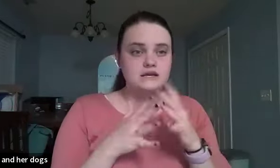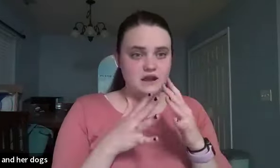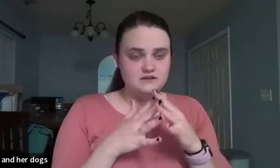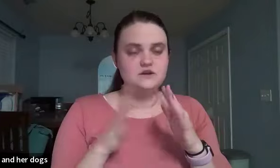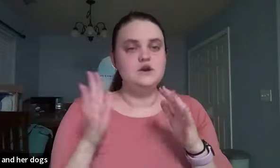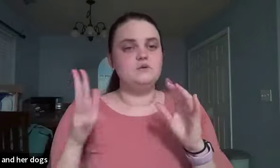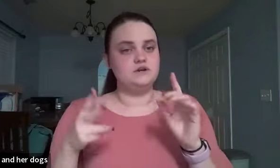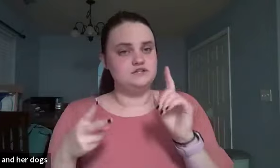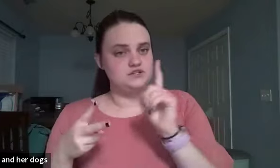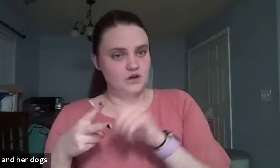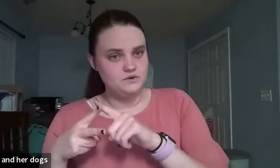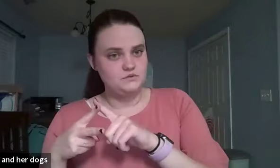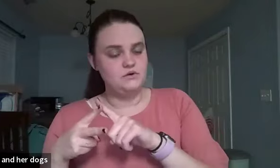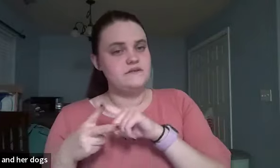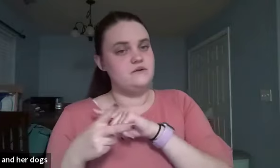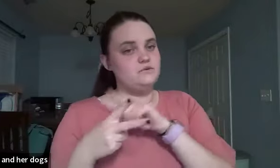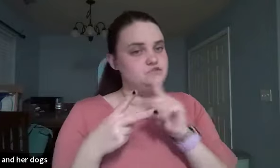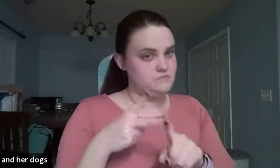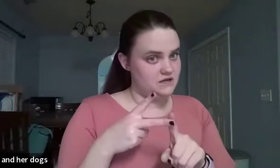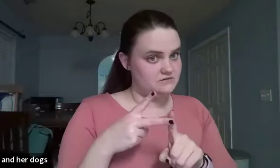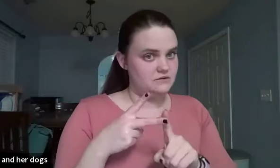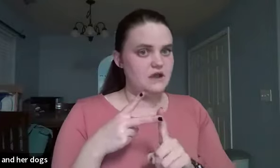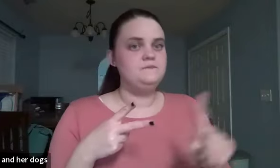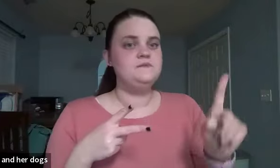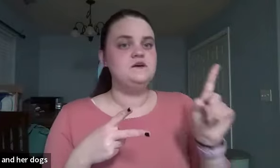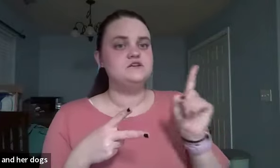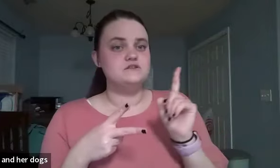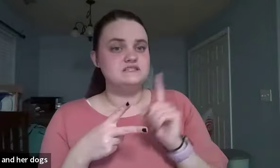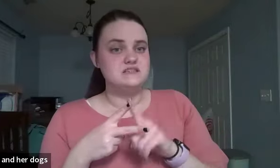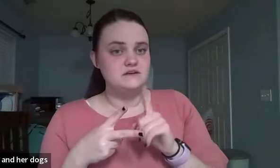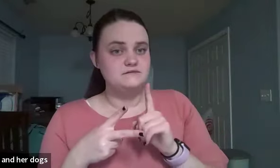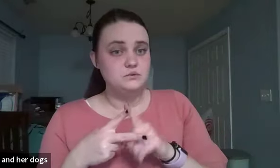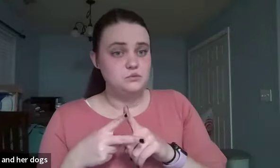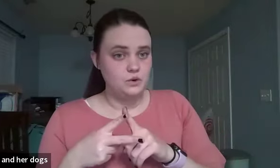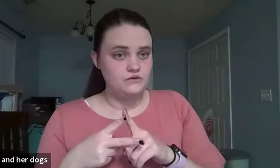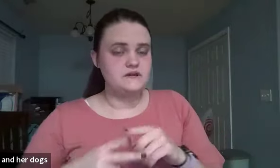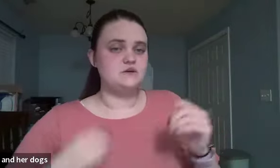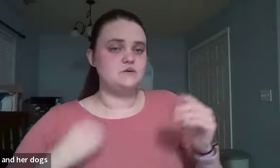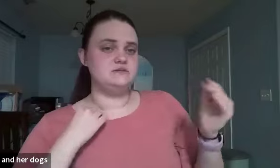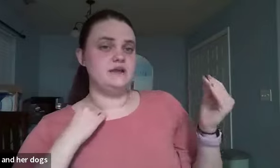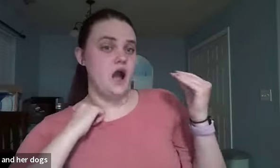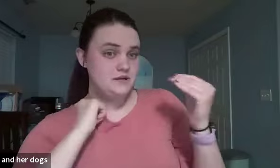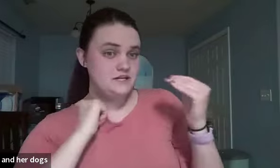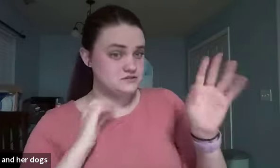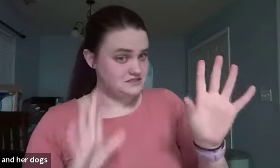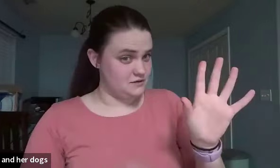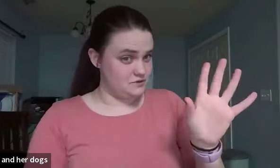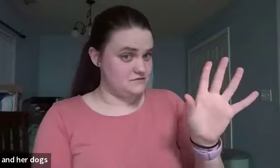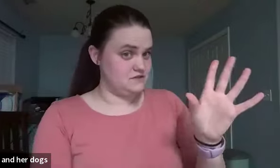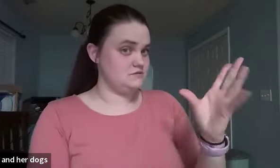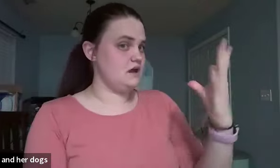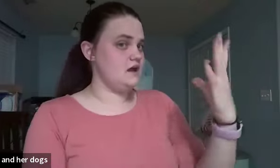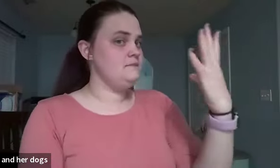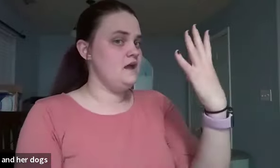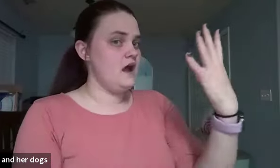haunted house. We're gonna start with wolf and then we'll do man, okay? So the sign for wolf is going to be, I'm gonna turn sideways for this one, okay?